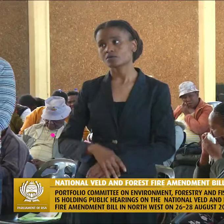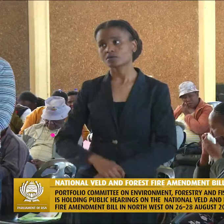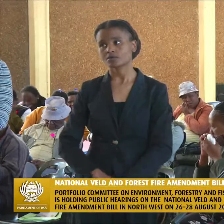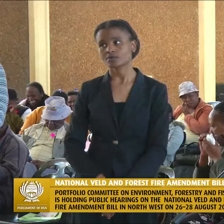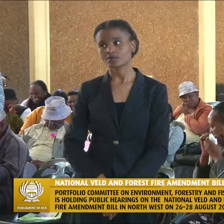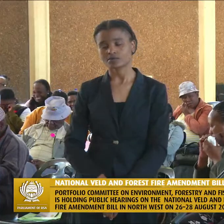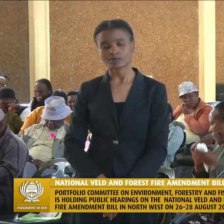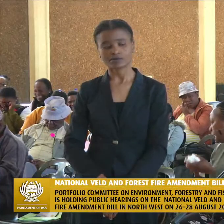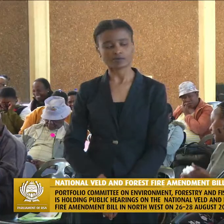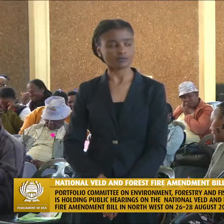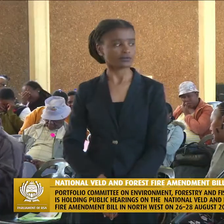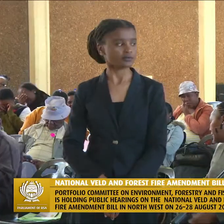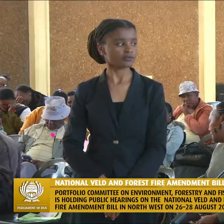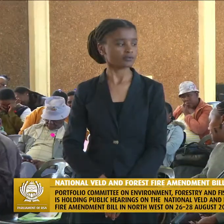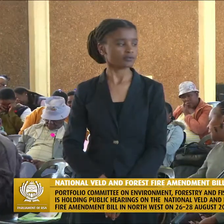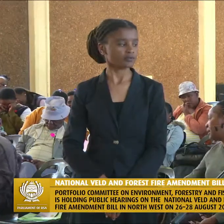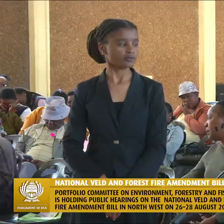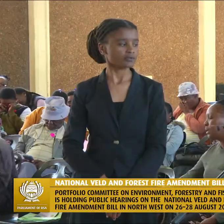i thank